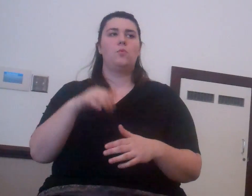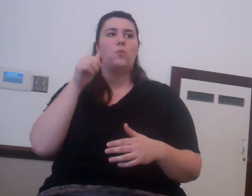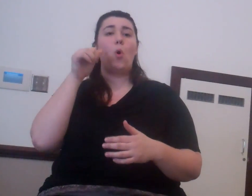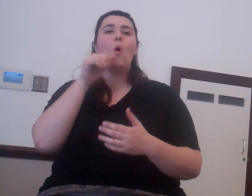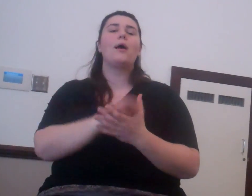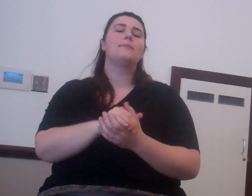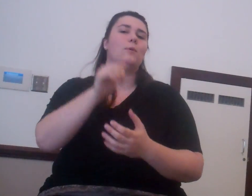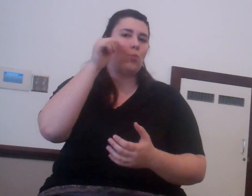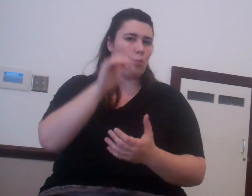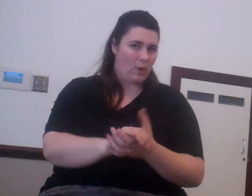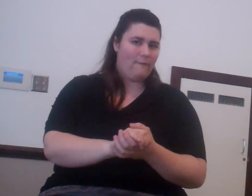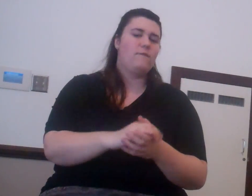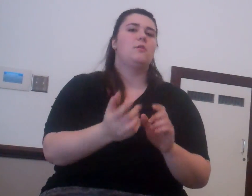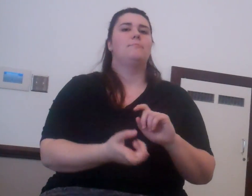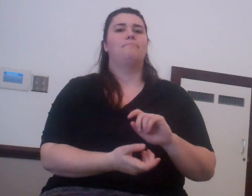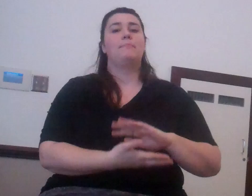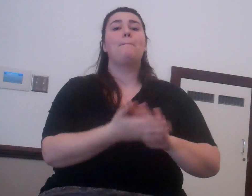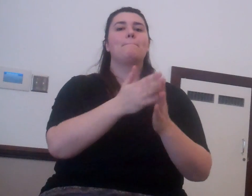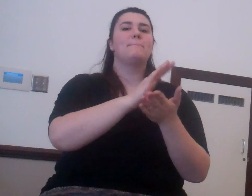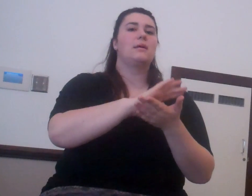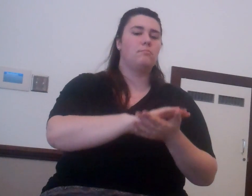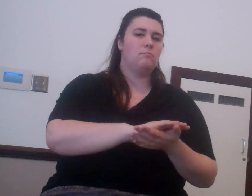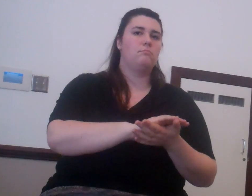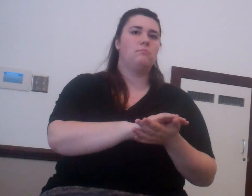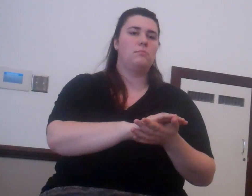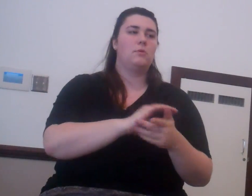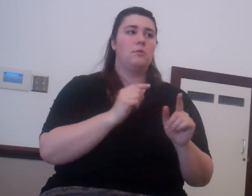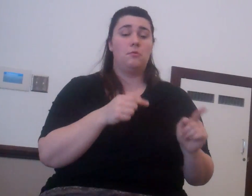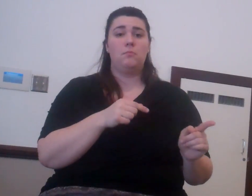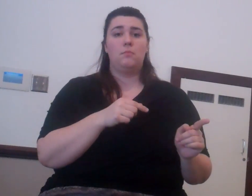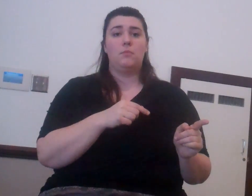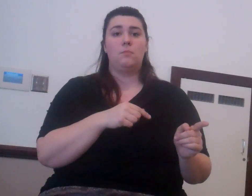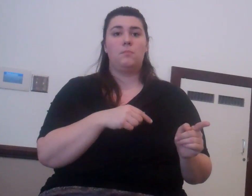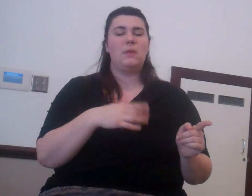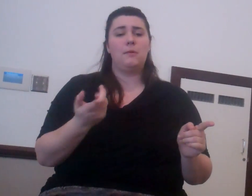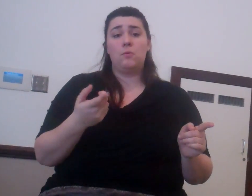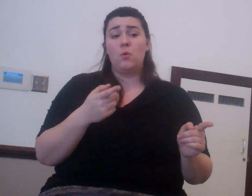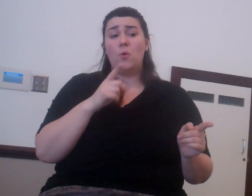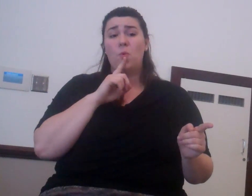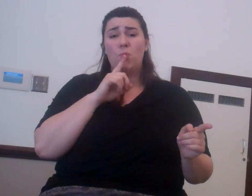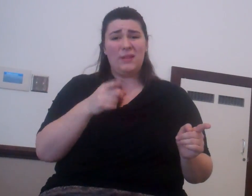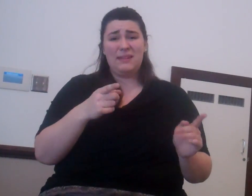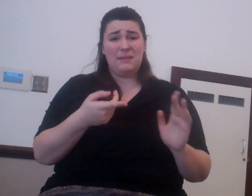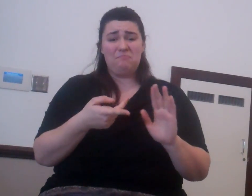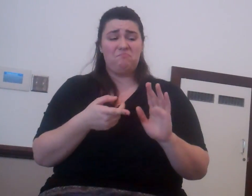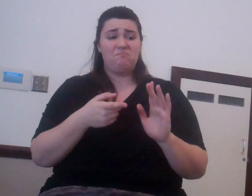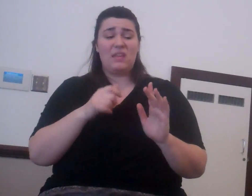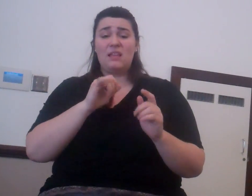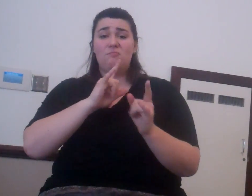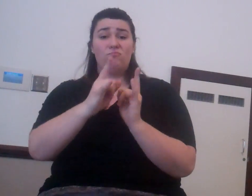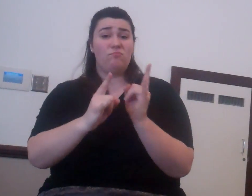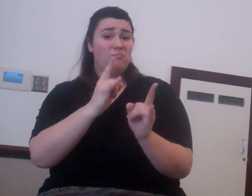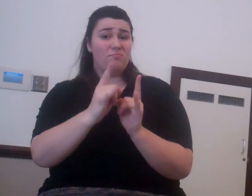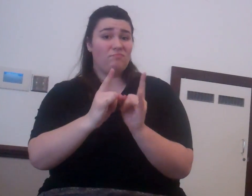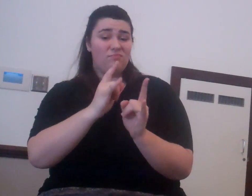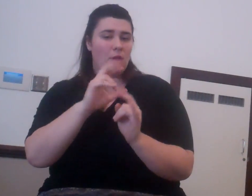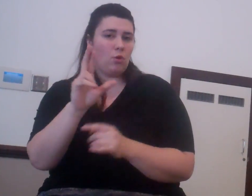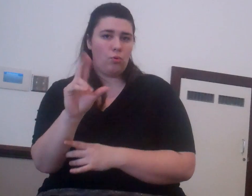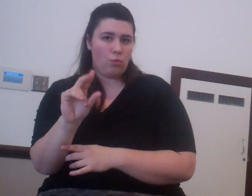romantic, right? It just is sort of like it's your special person, right? And so if you're both straight and it's a cross-sex relationship,